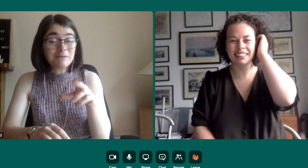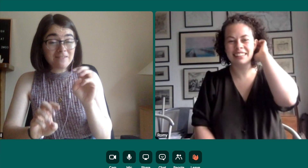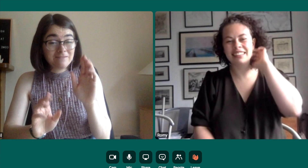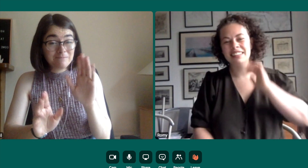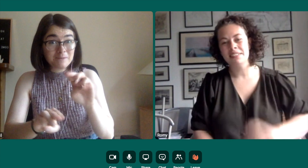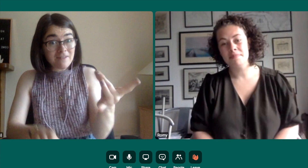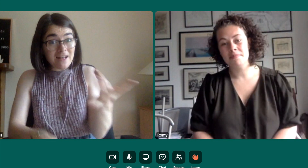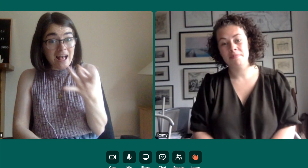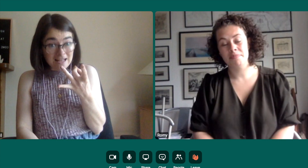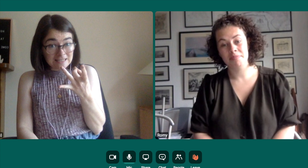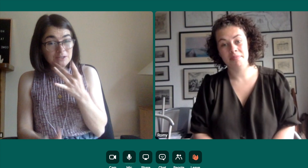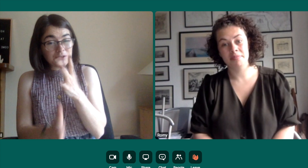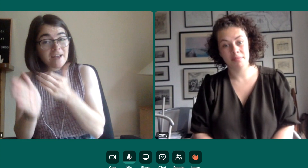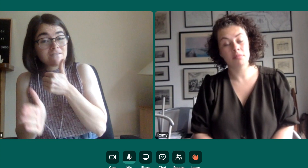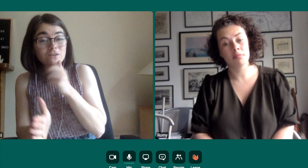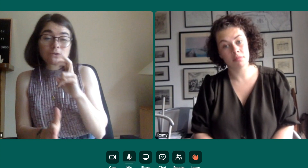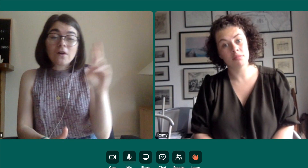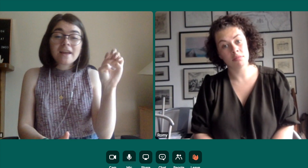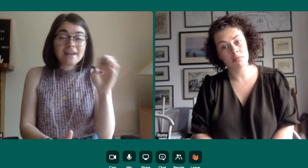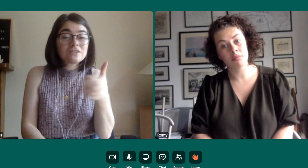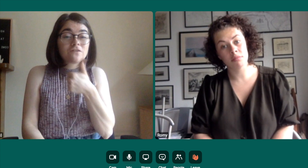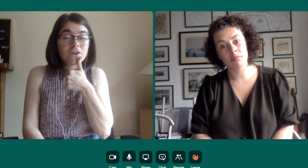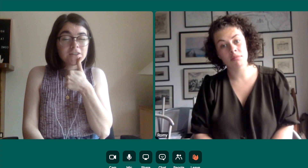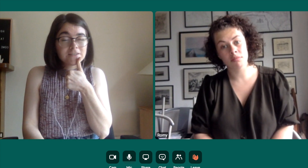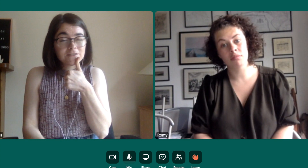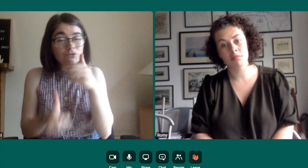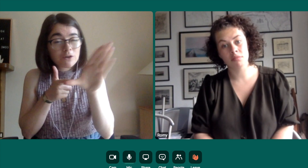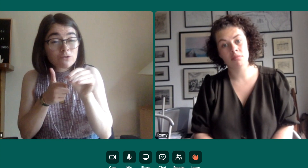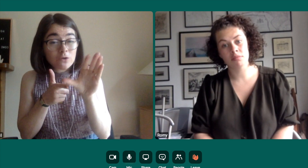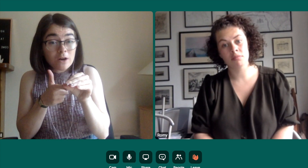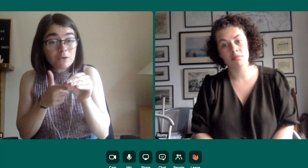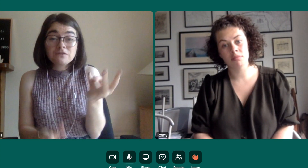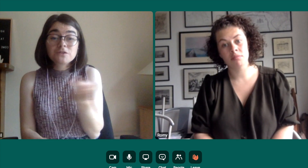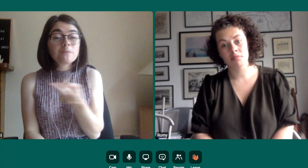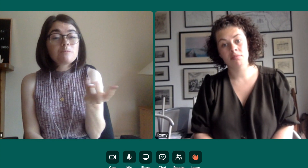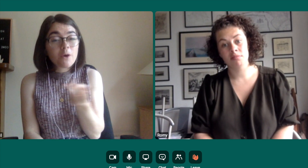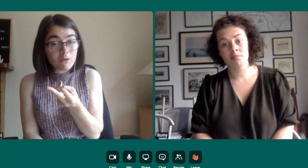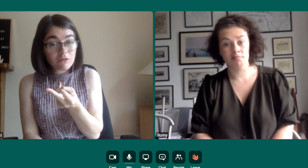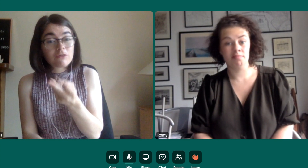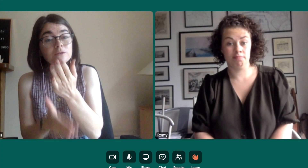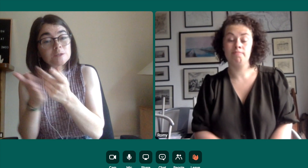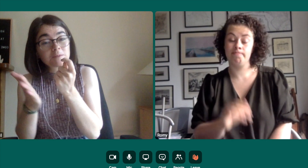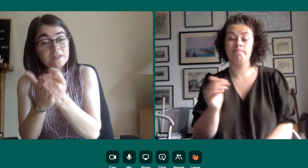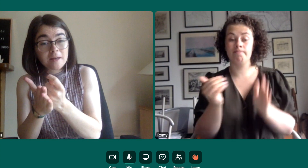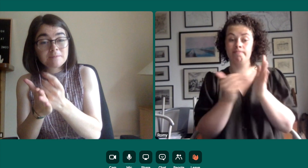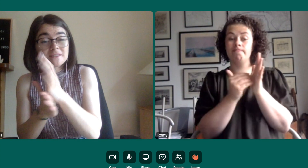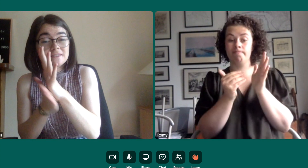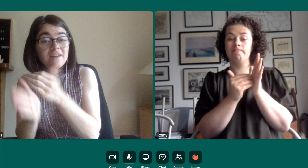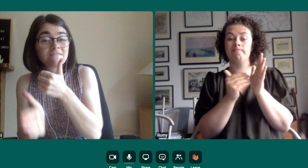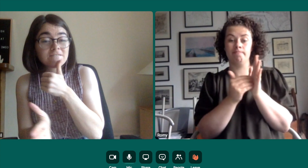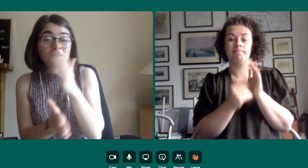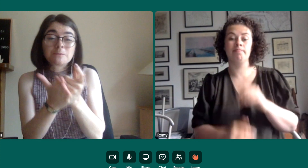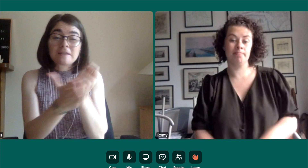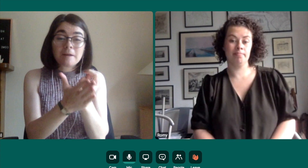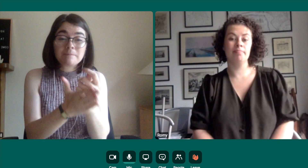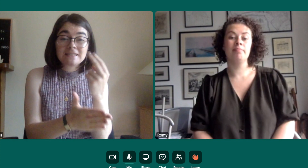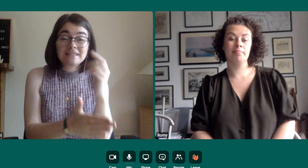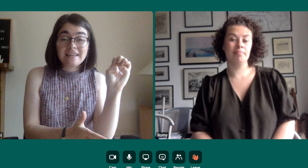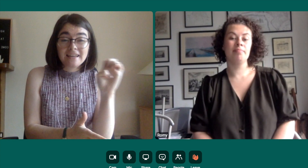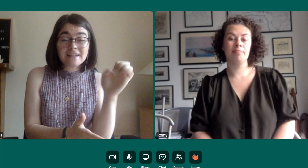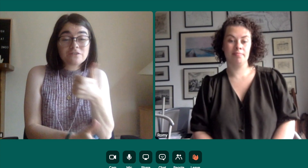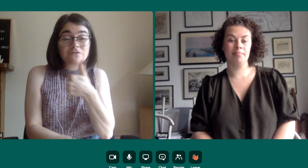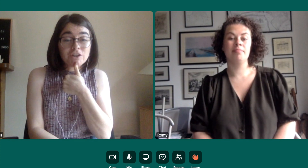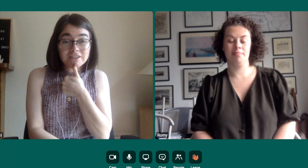it in sign first or do you do it in English first? And we've done it both ways. We have. Yeah. Both ways equally as challenging when you